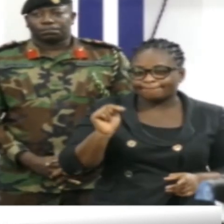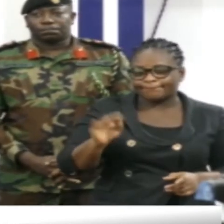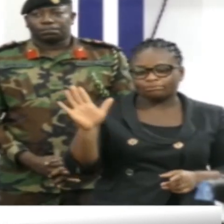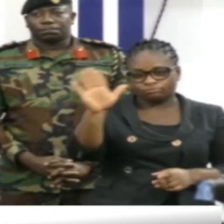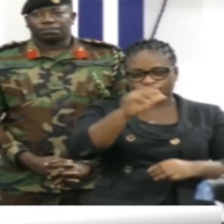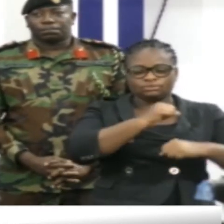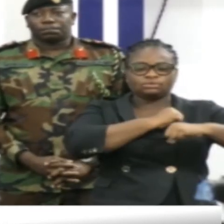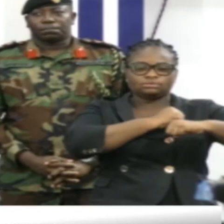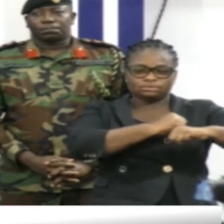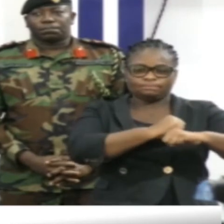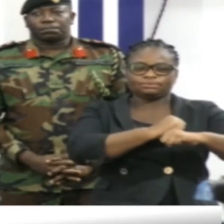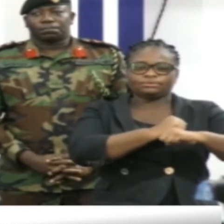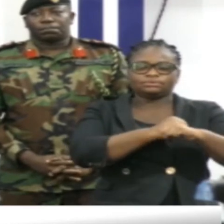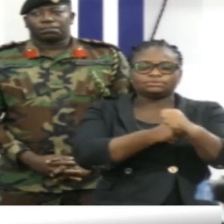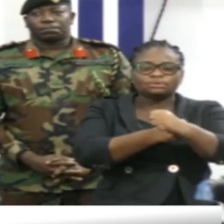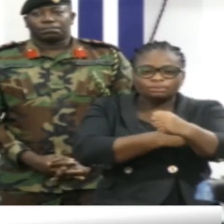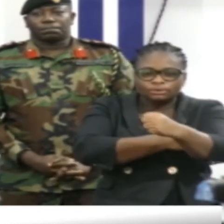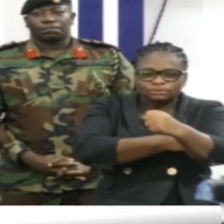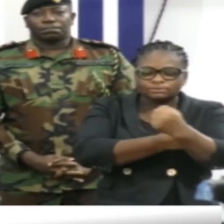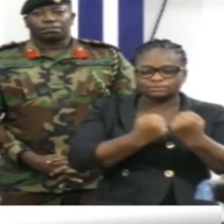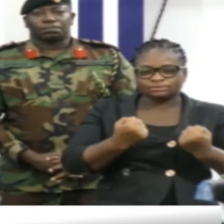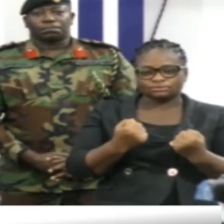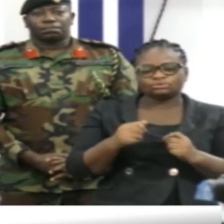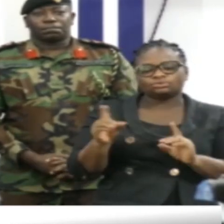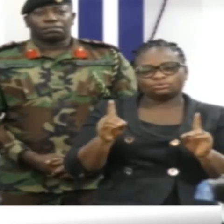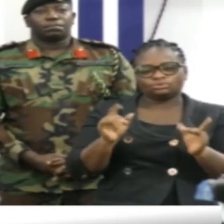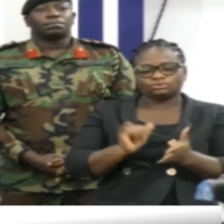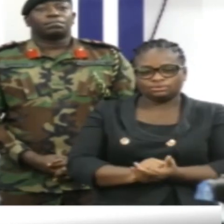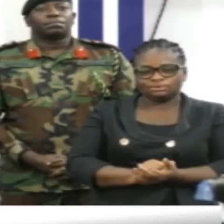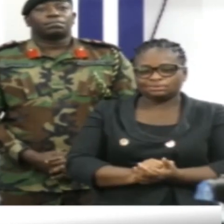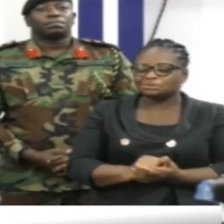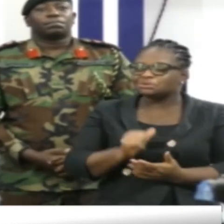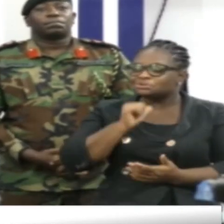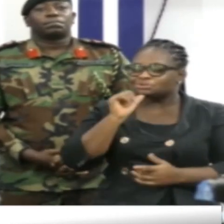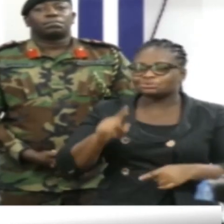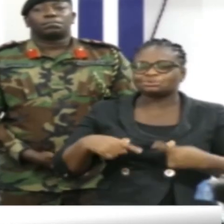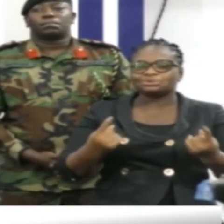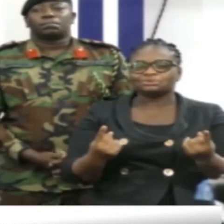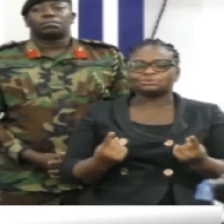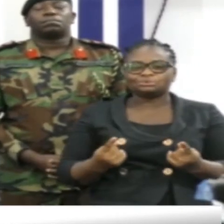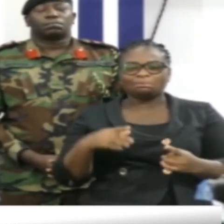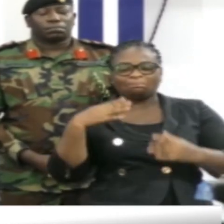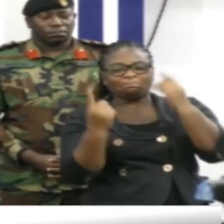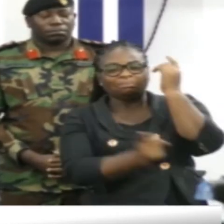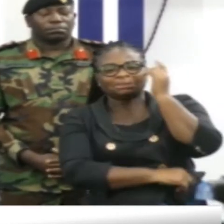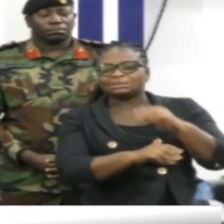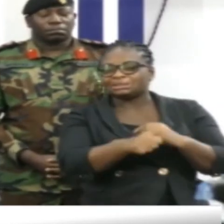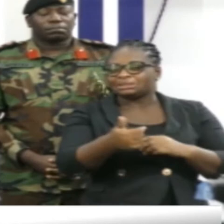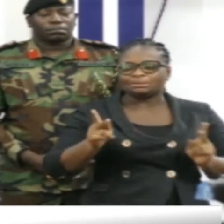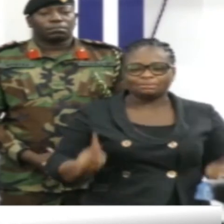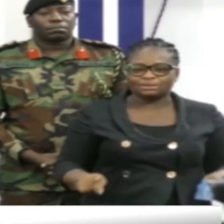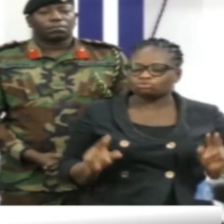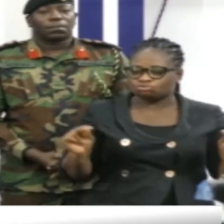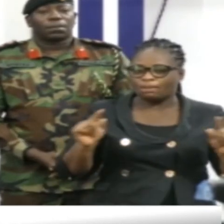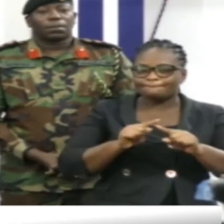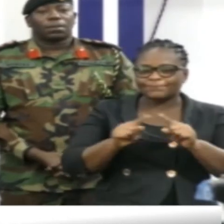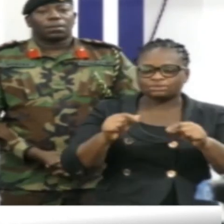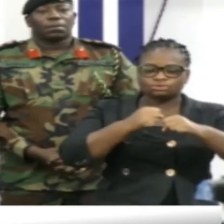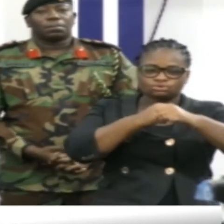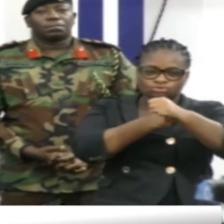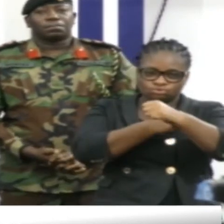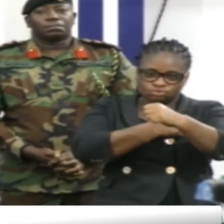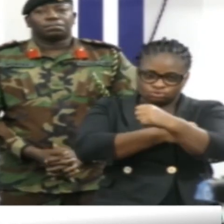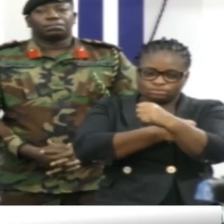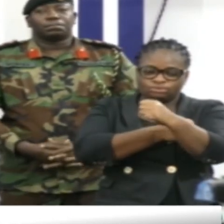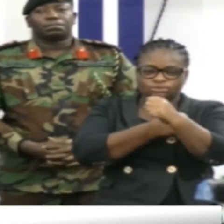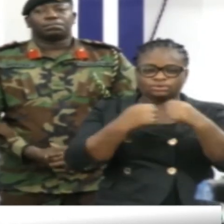support from the population to be able to do that. We are not going to intimidate anybody. We are rather going to support the Ghana Health Service